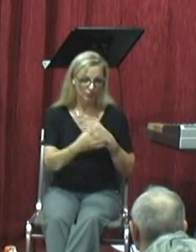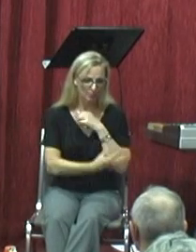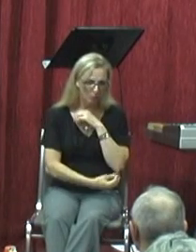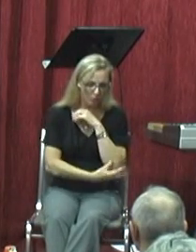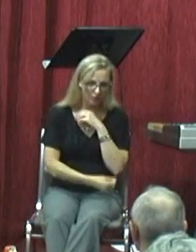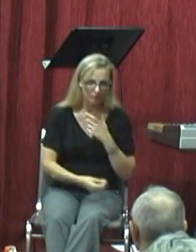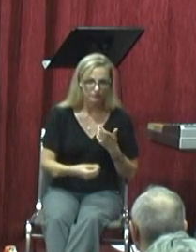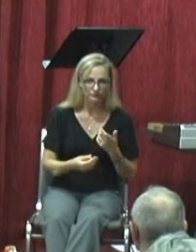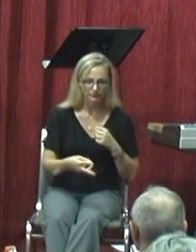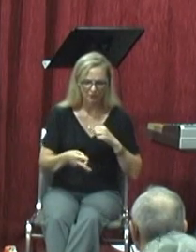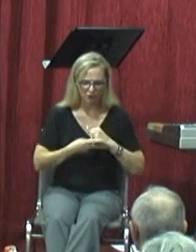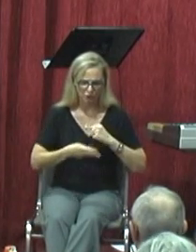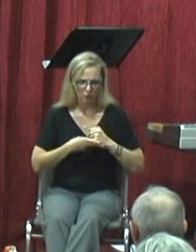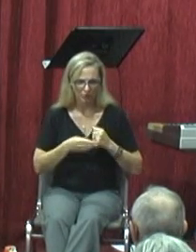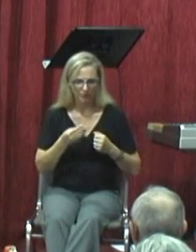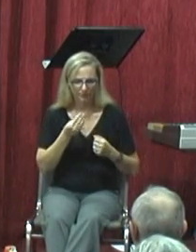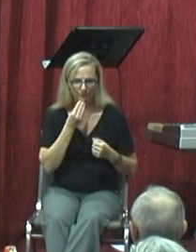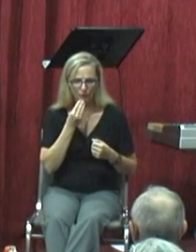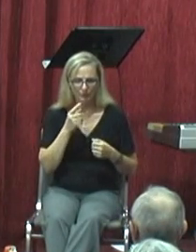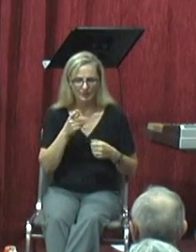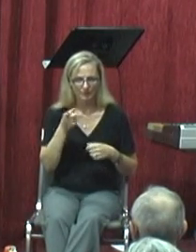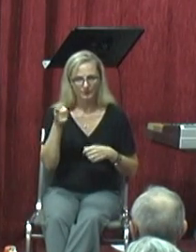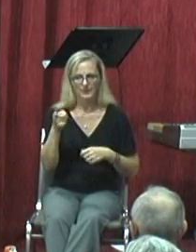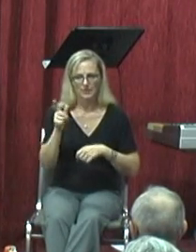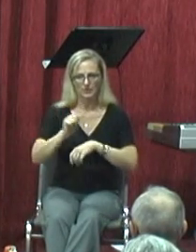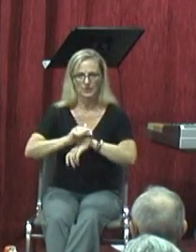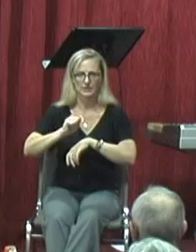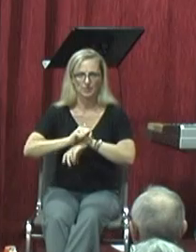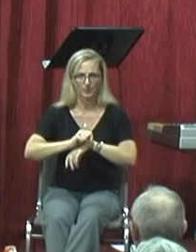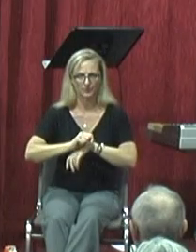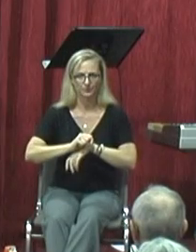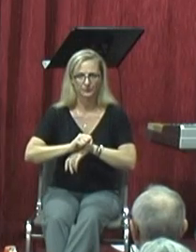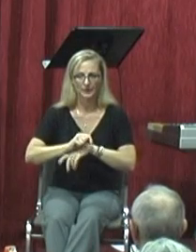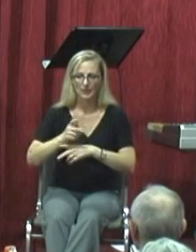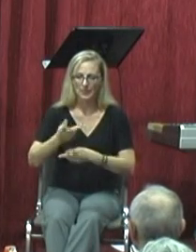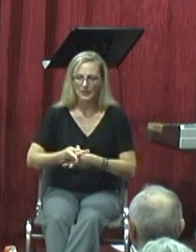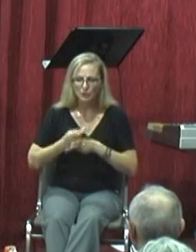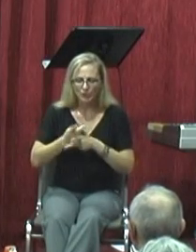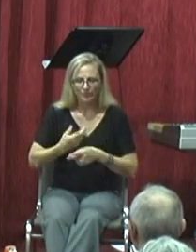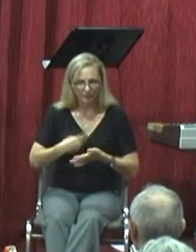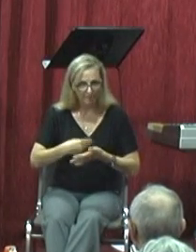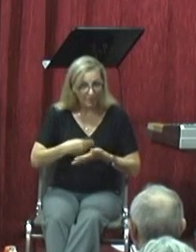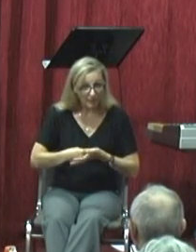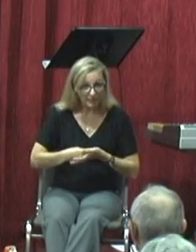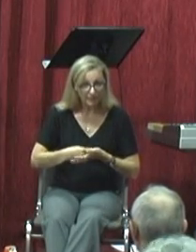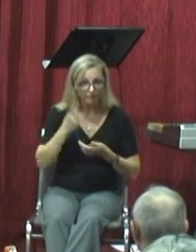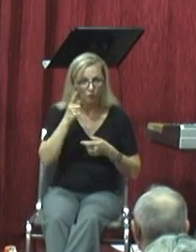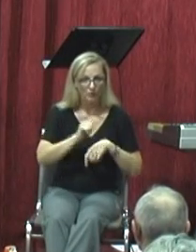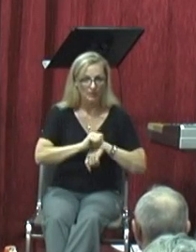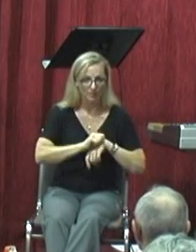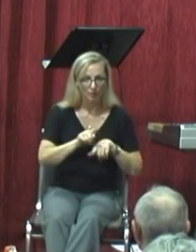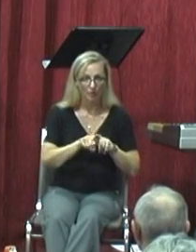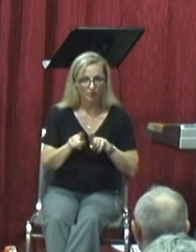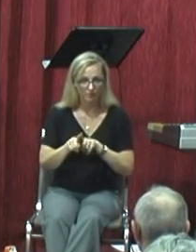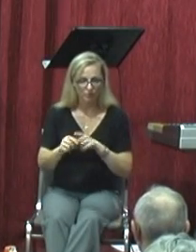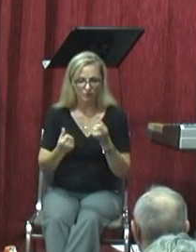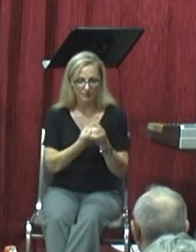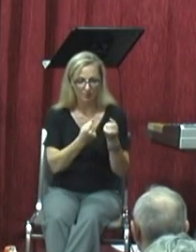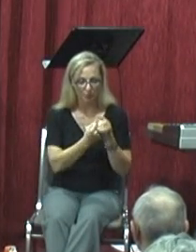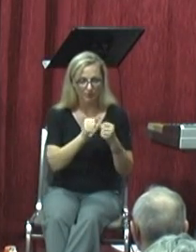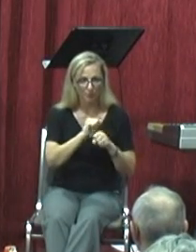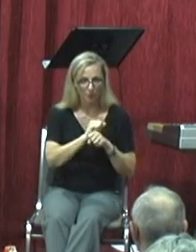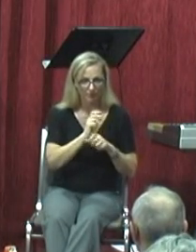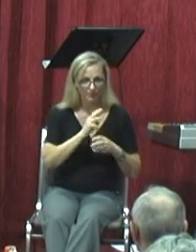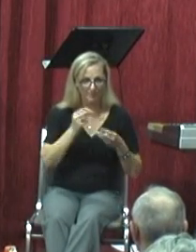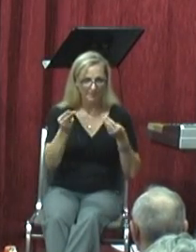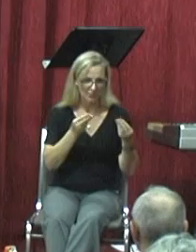food in the temple for those in need. They stewarded the money that came in as offerings to the temple to repair the temple, to support the work of the